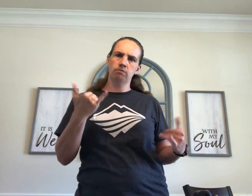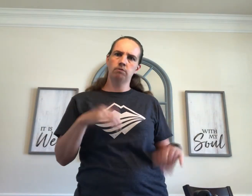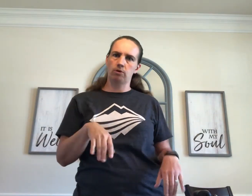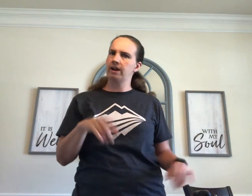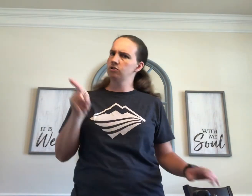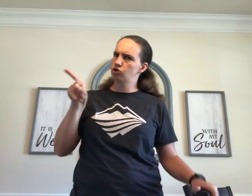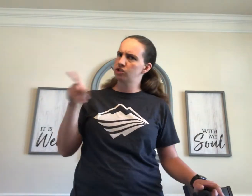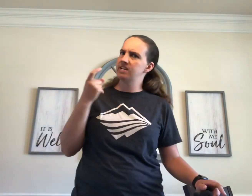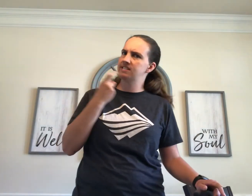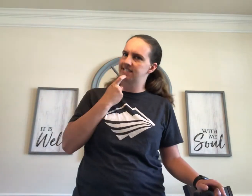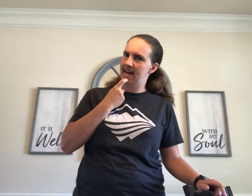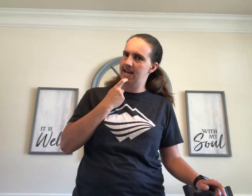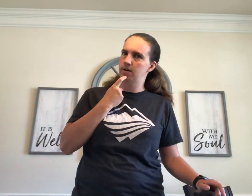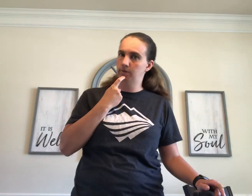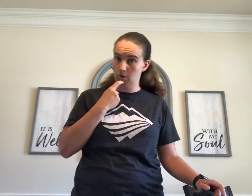okay? She said, okay?